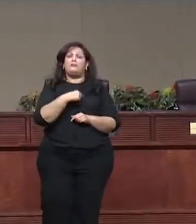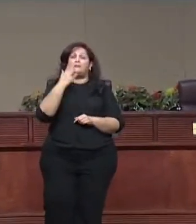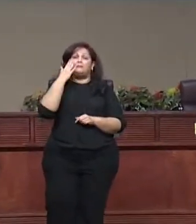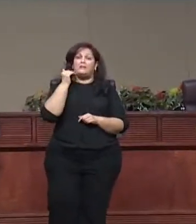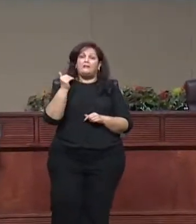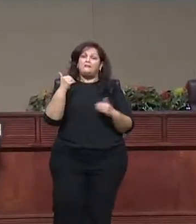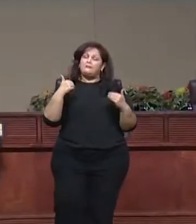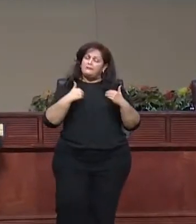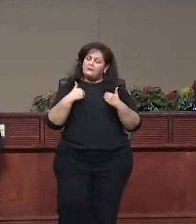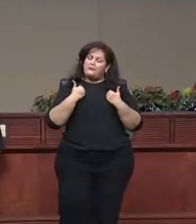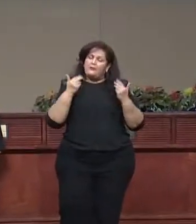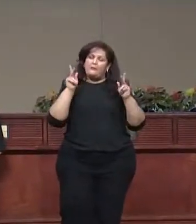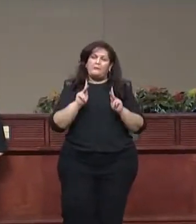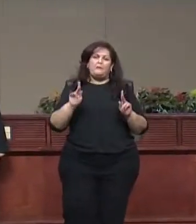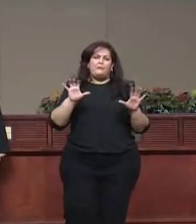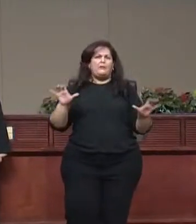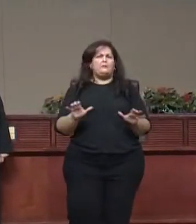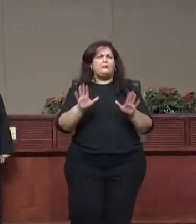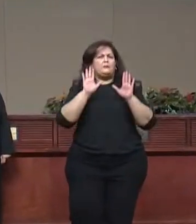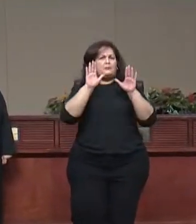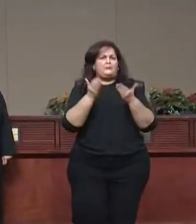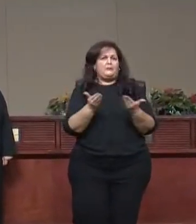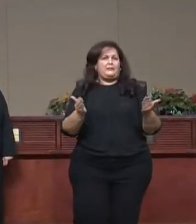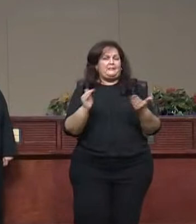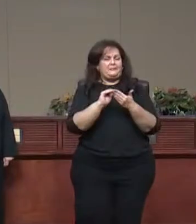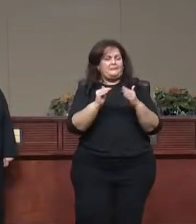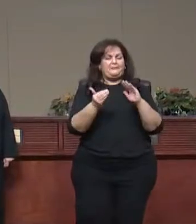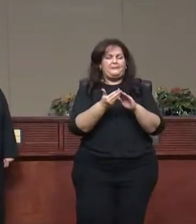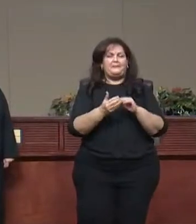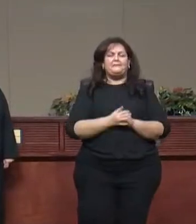things that our young people are doing here within our community.